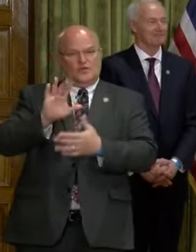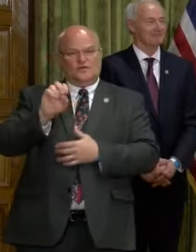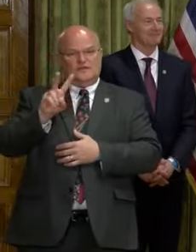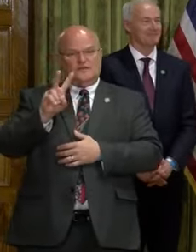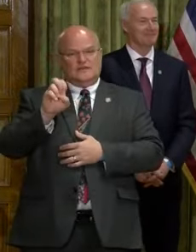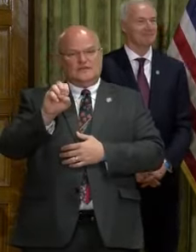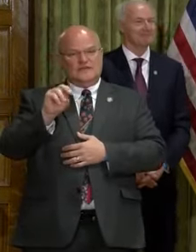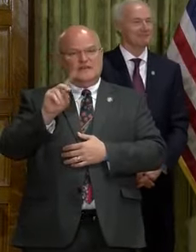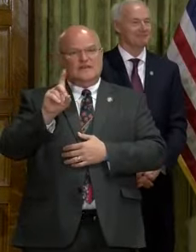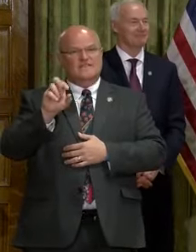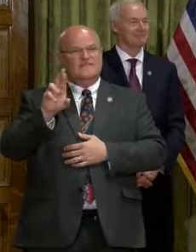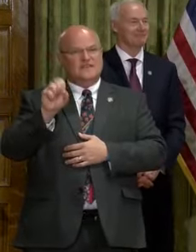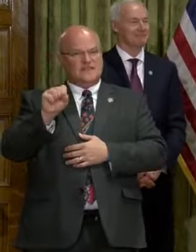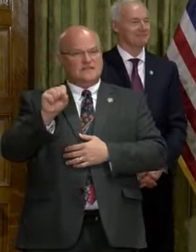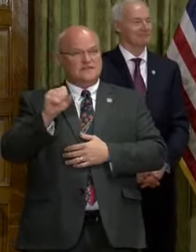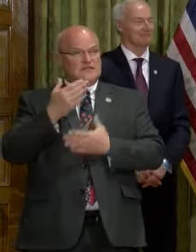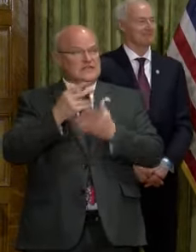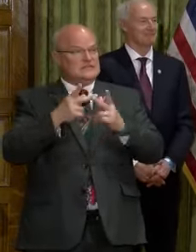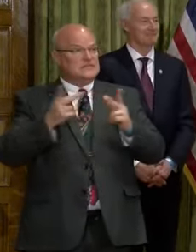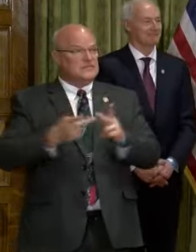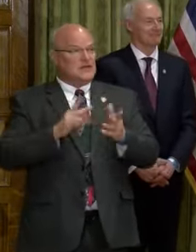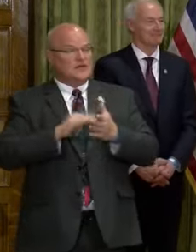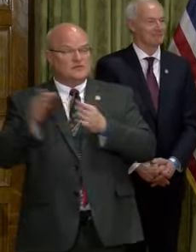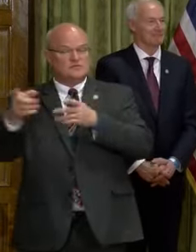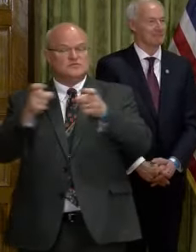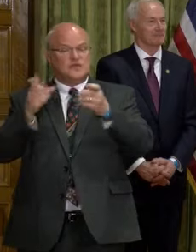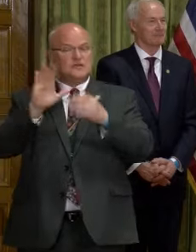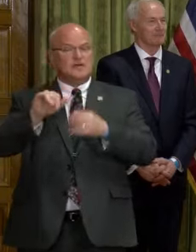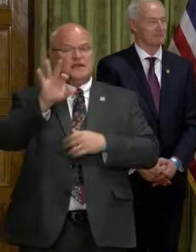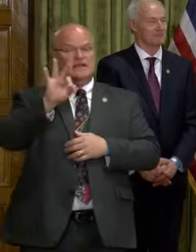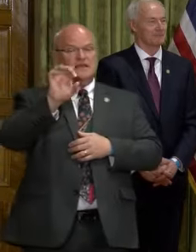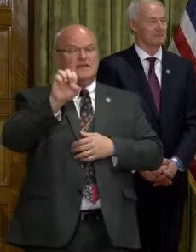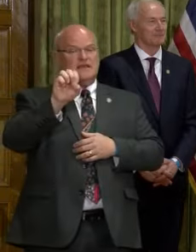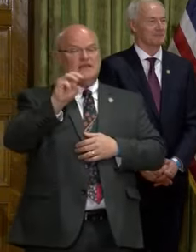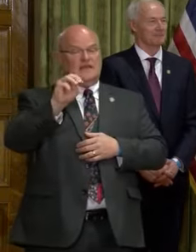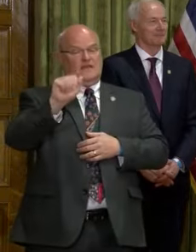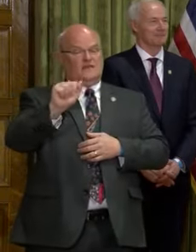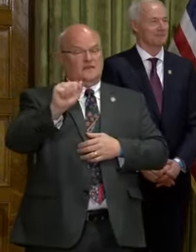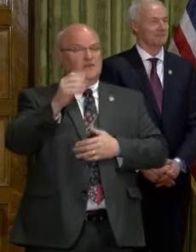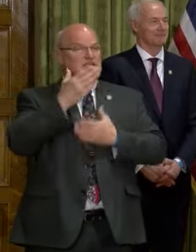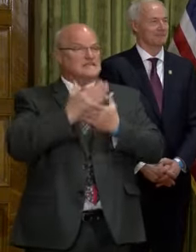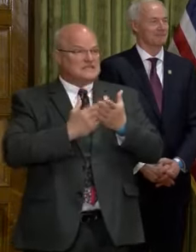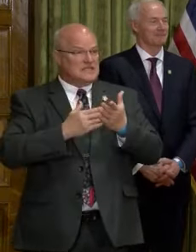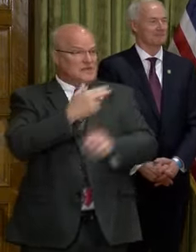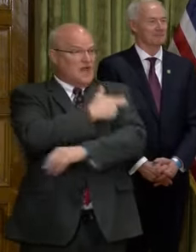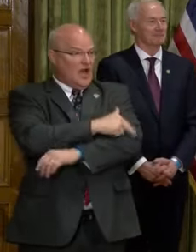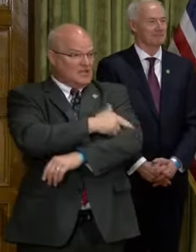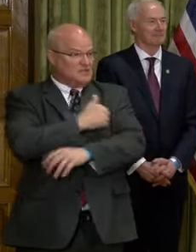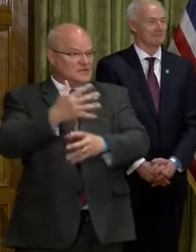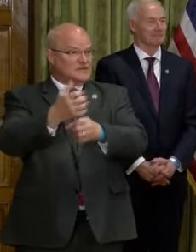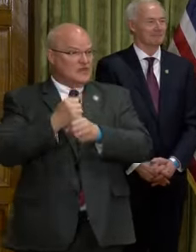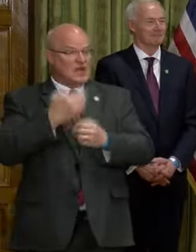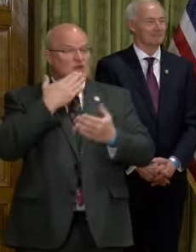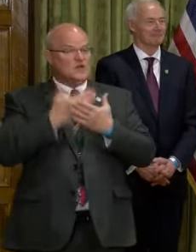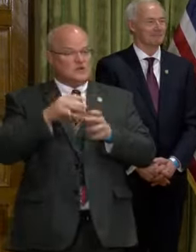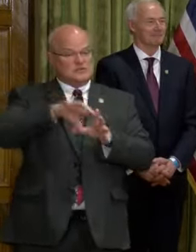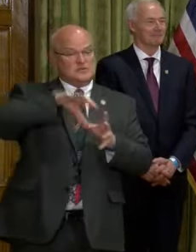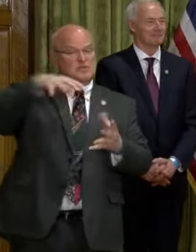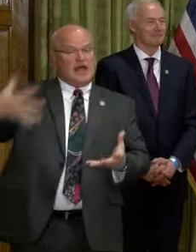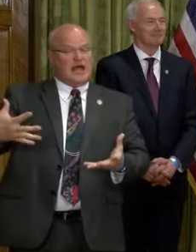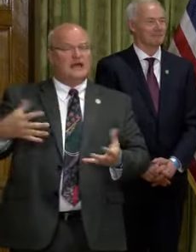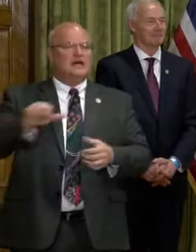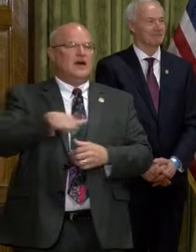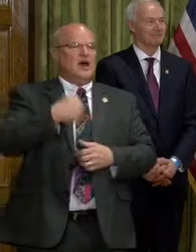vendors, and those are in some cases being directed by FEMA. So some of the hospitals have got a good supply, others